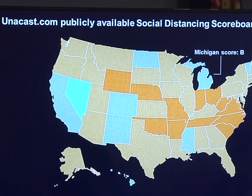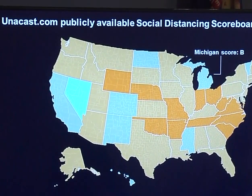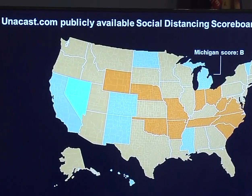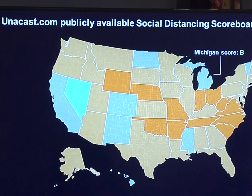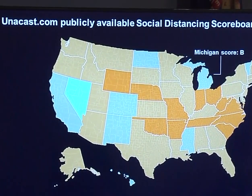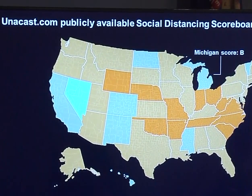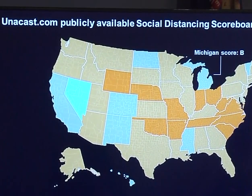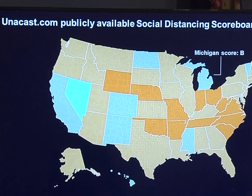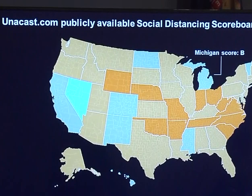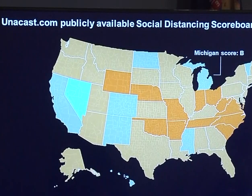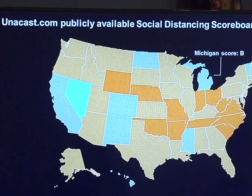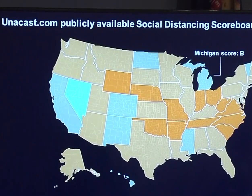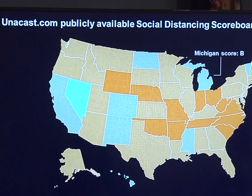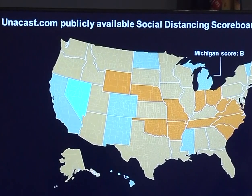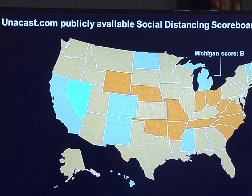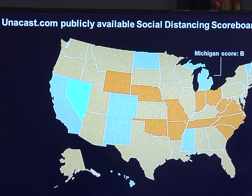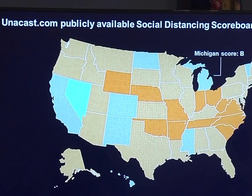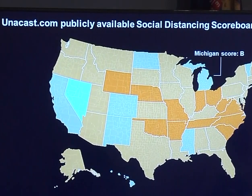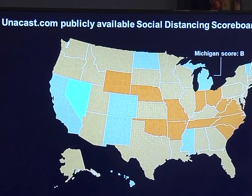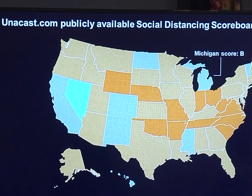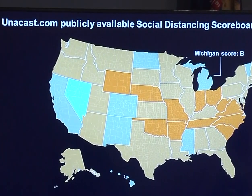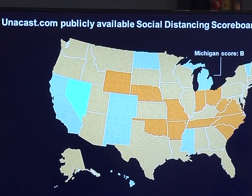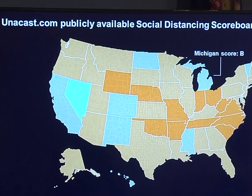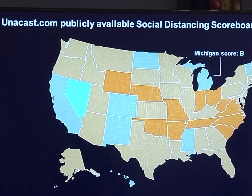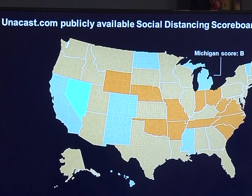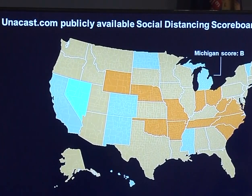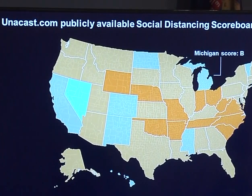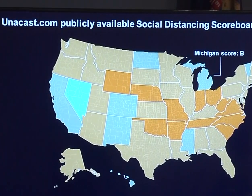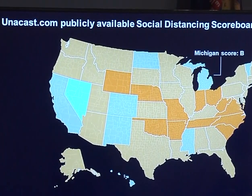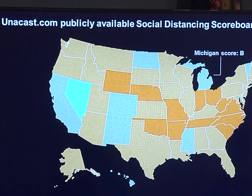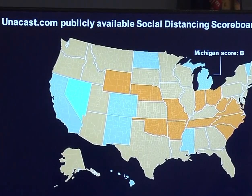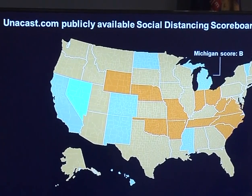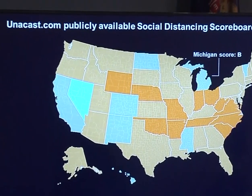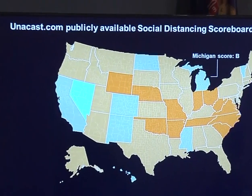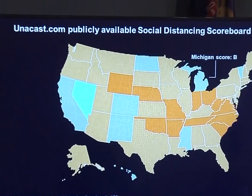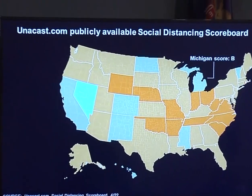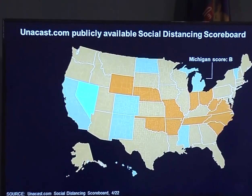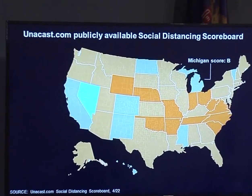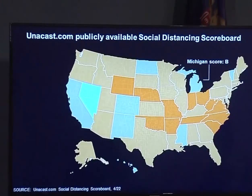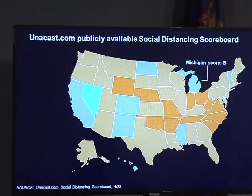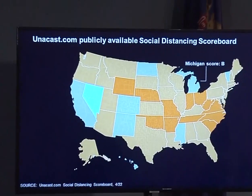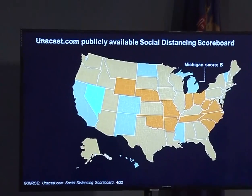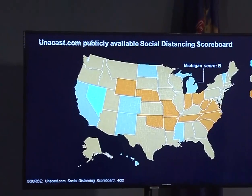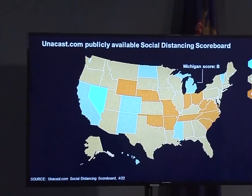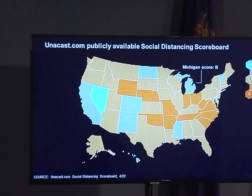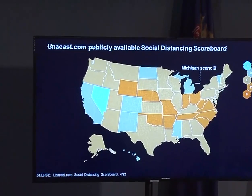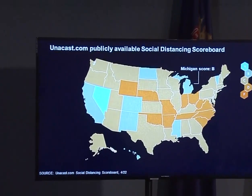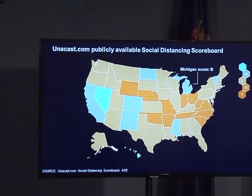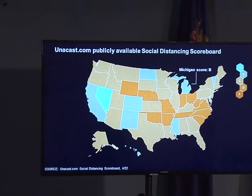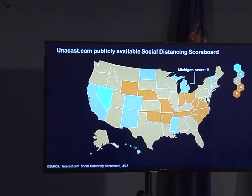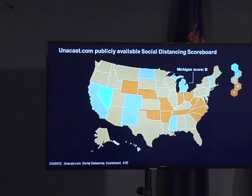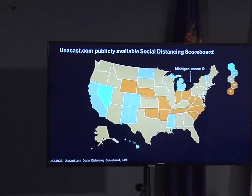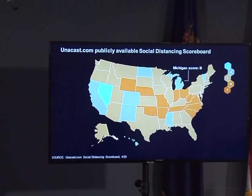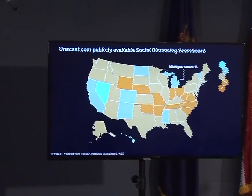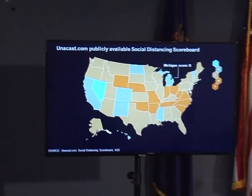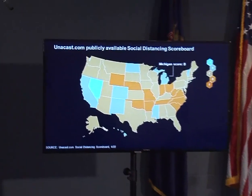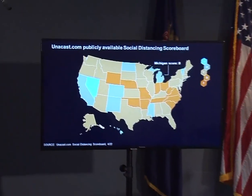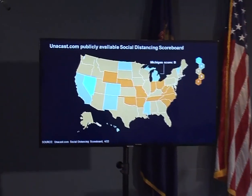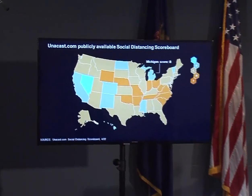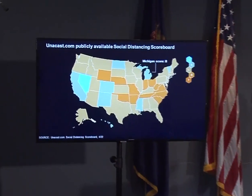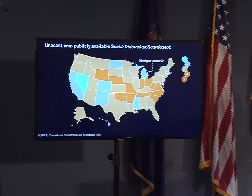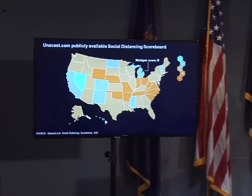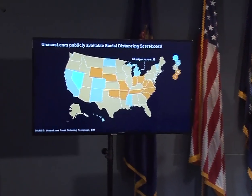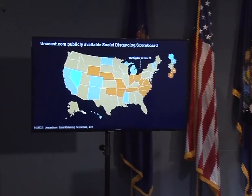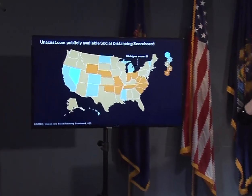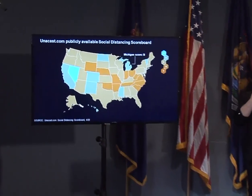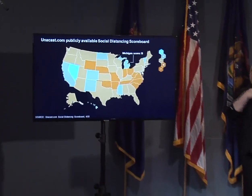know that it's been difficult for folks in our state, but we are getting through this, and we're going to get through it together. So thank